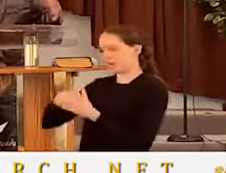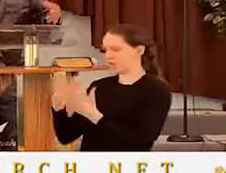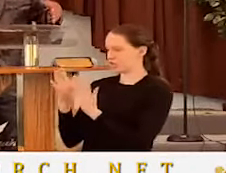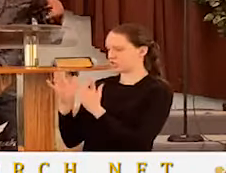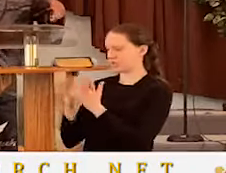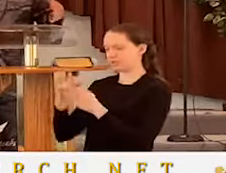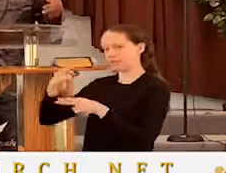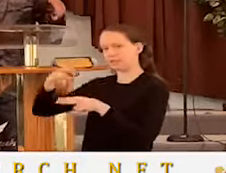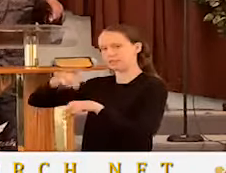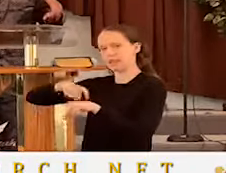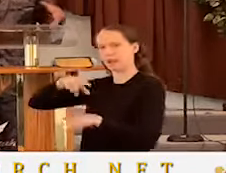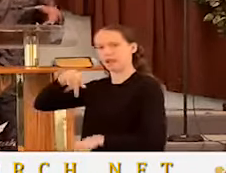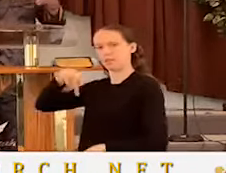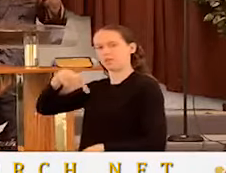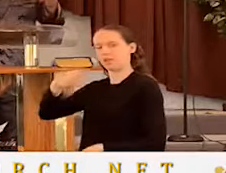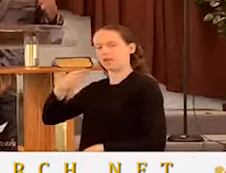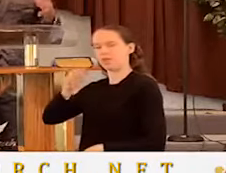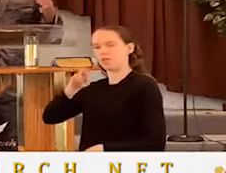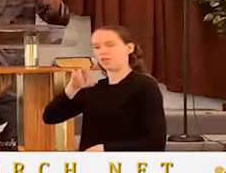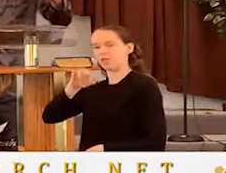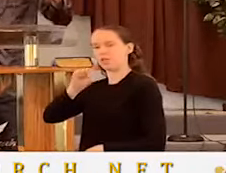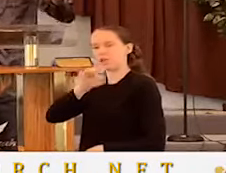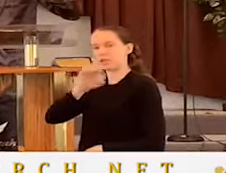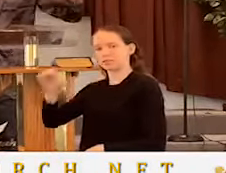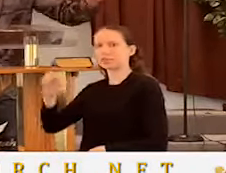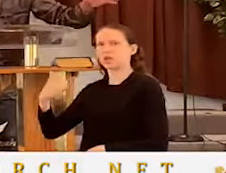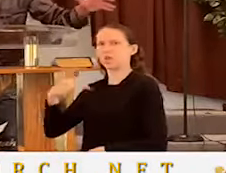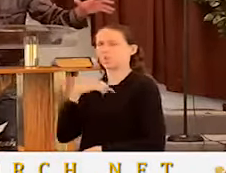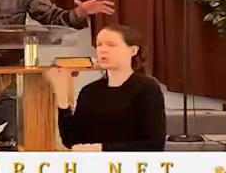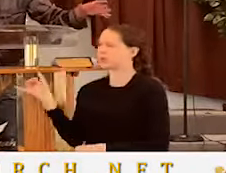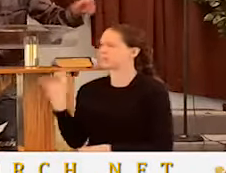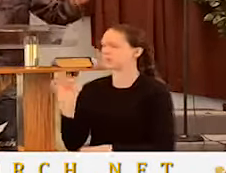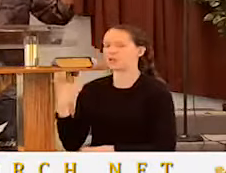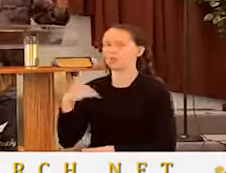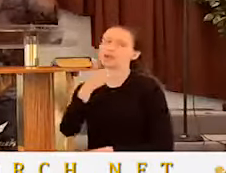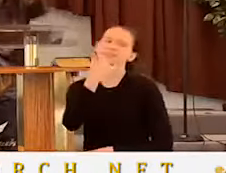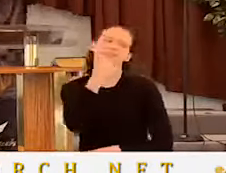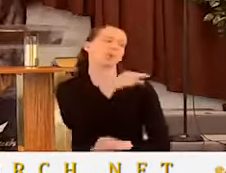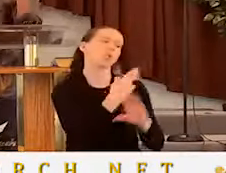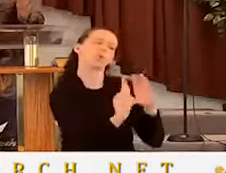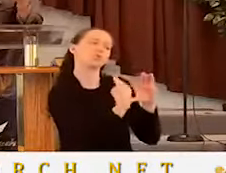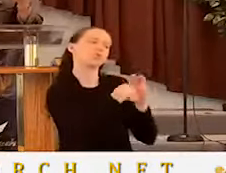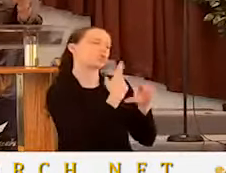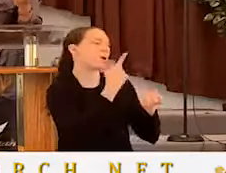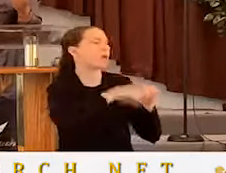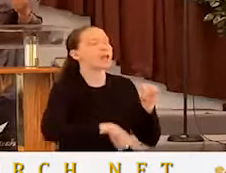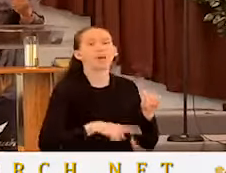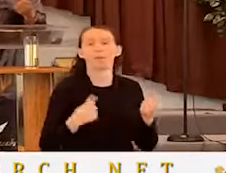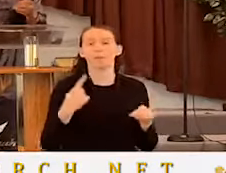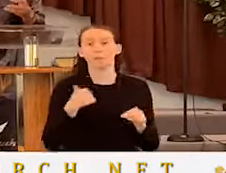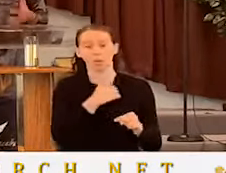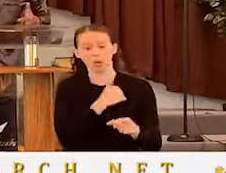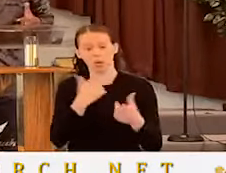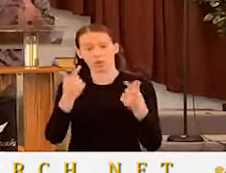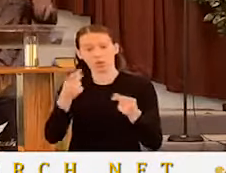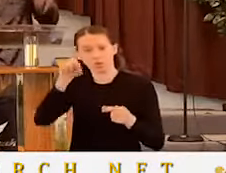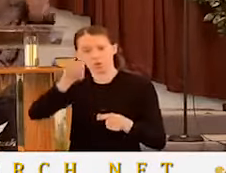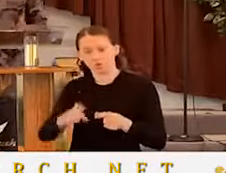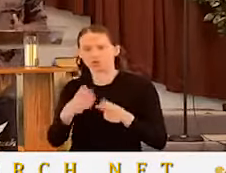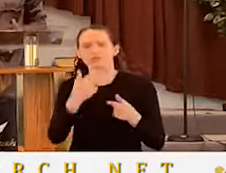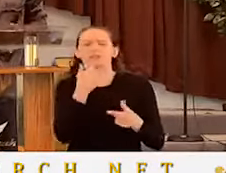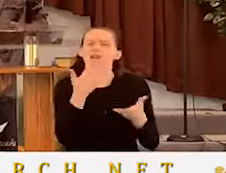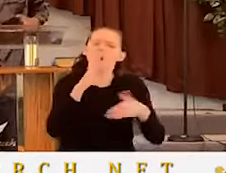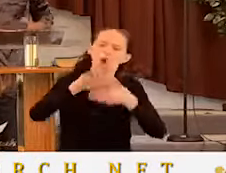Jesus' day. And here we are, we become exclusionists instead of inclusionists. We become